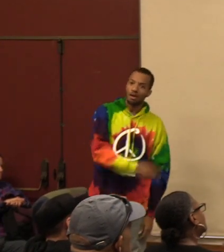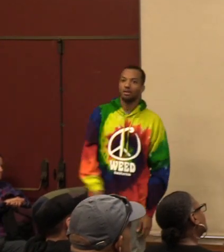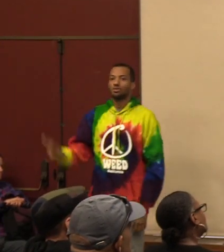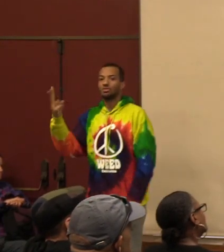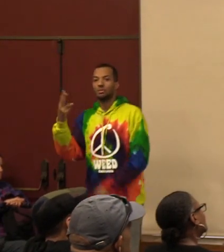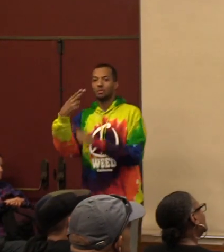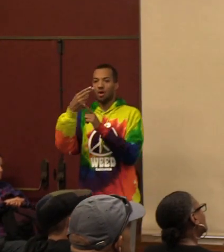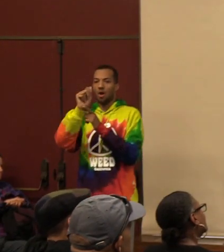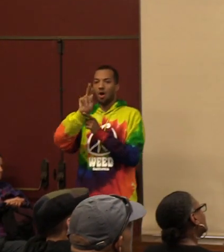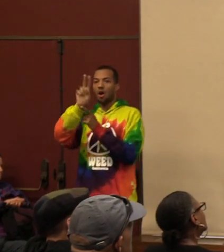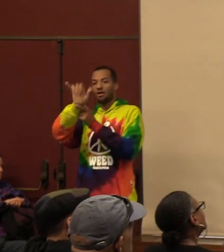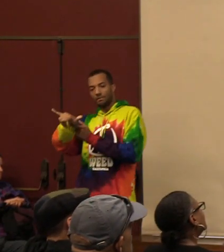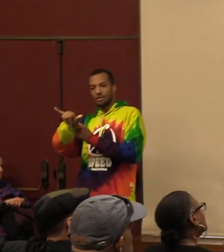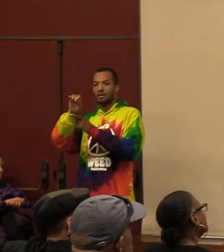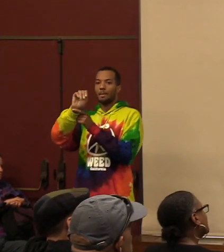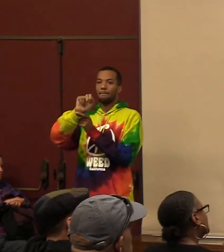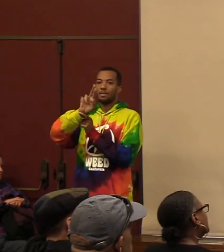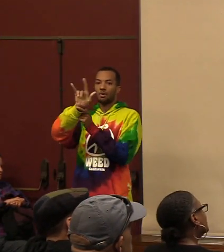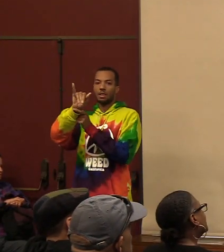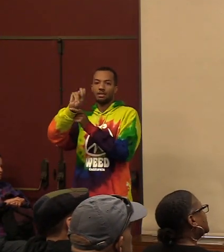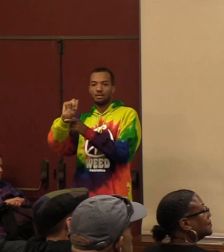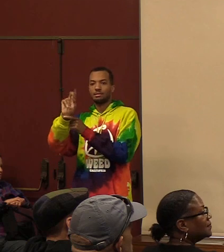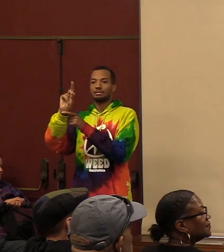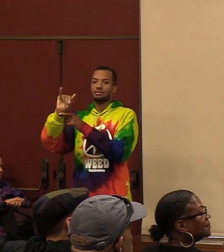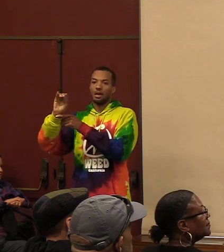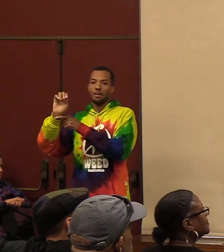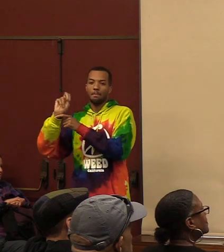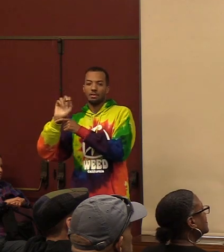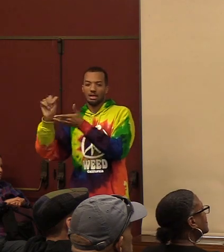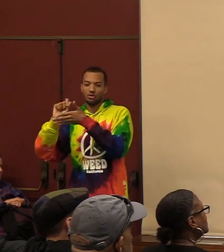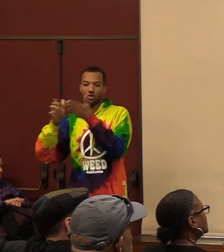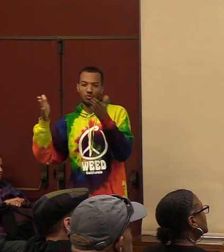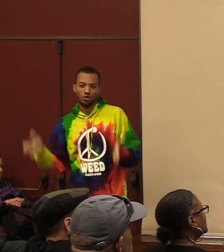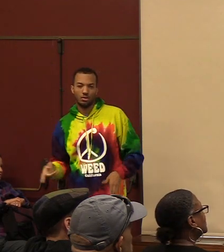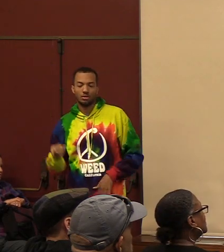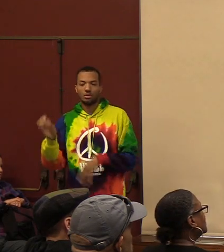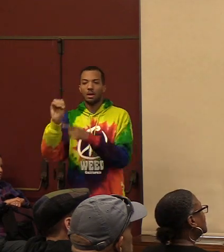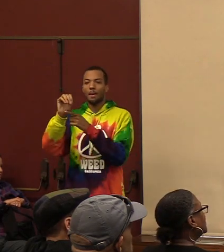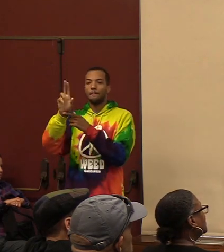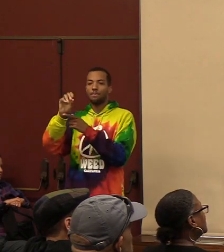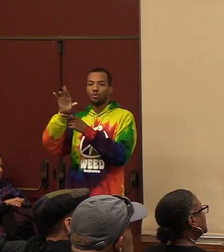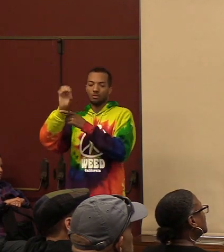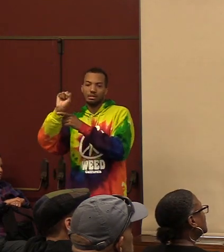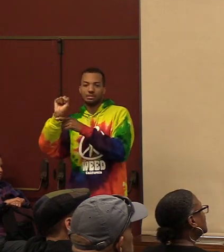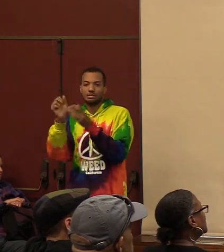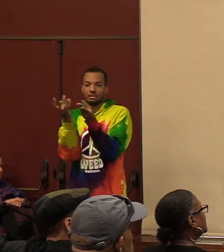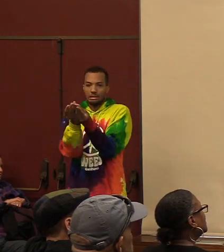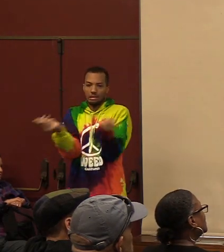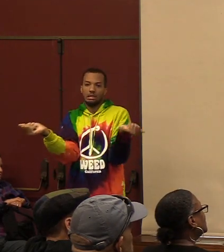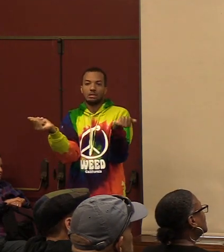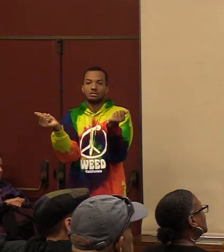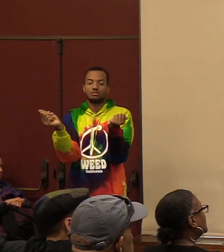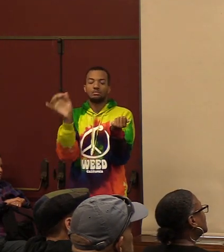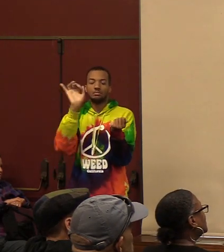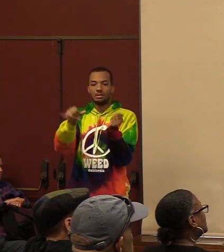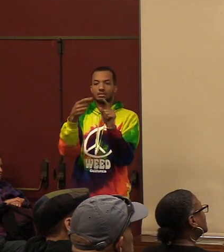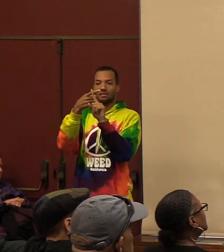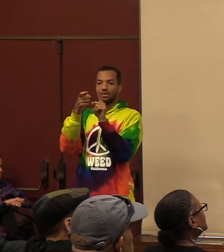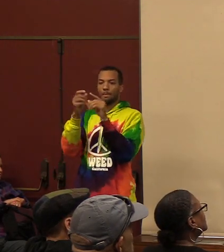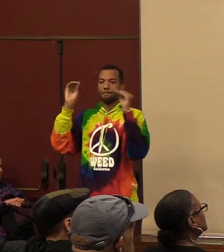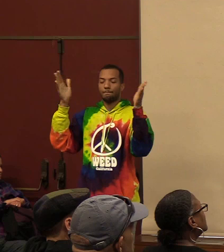Harvey and Marilyn Diamond, and The Mucusless Diet Healing System by Professor Arnold